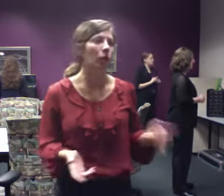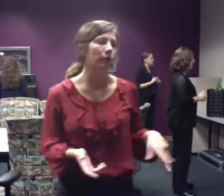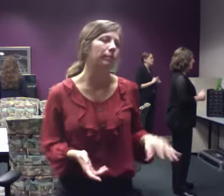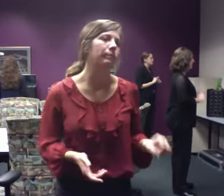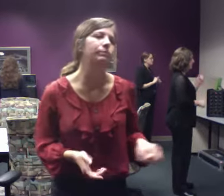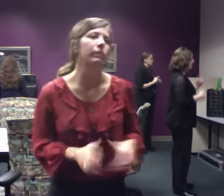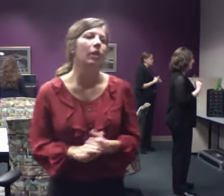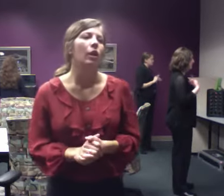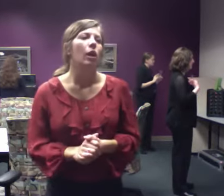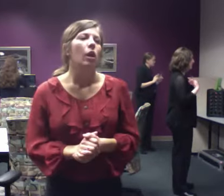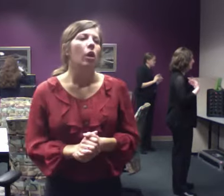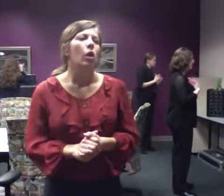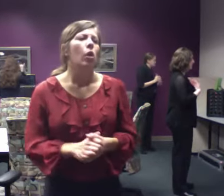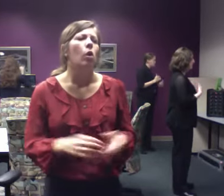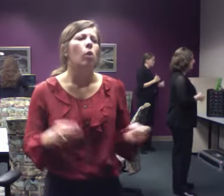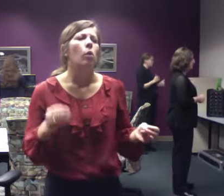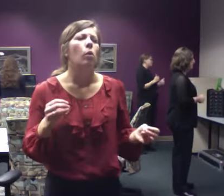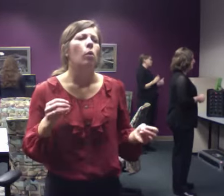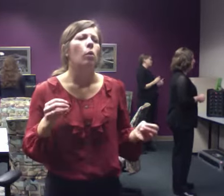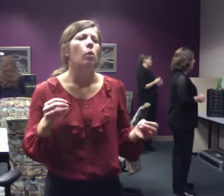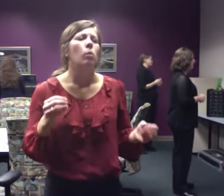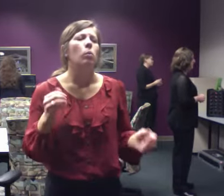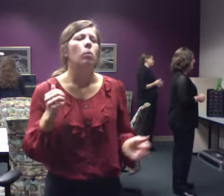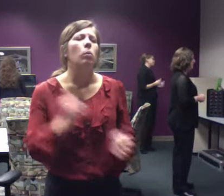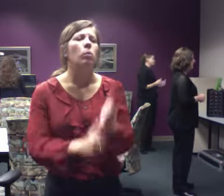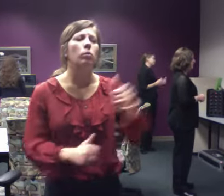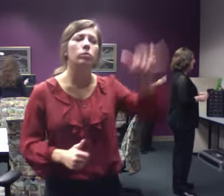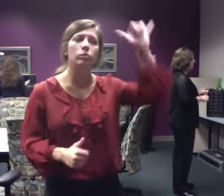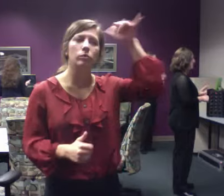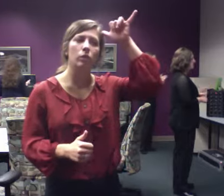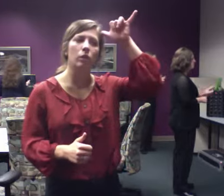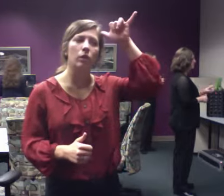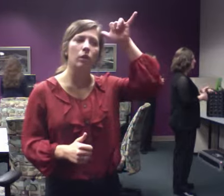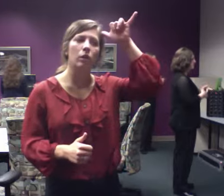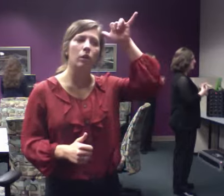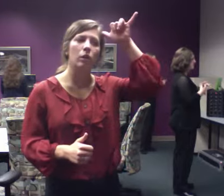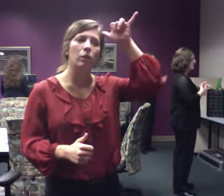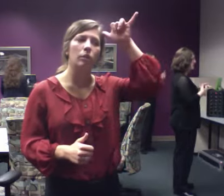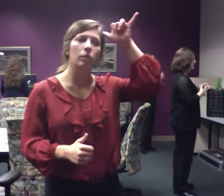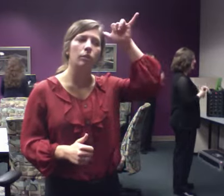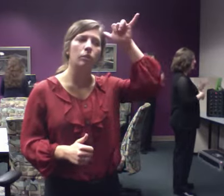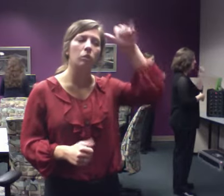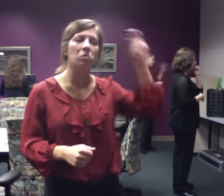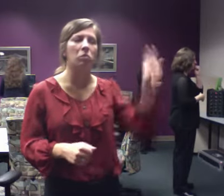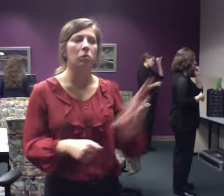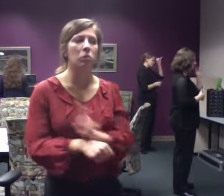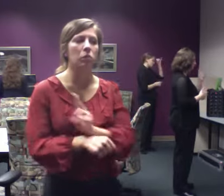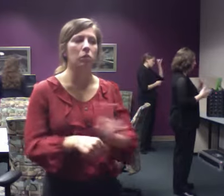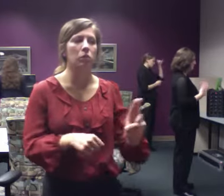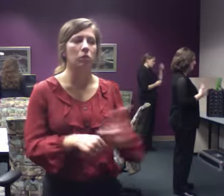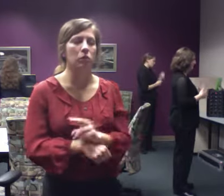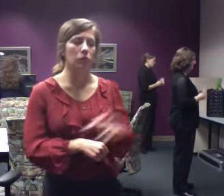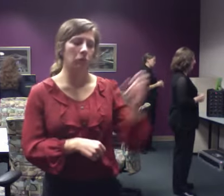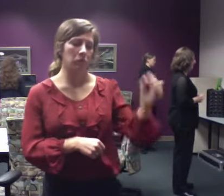for not so much for meat, which was rare. Even today in the Commonwealth, in the States, if you had